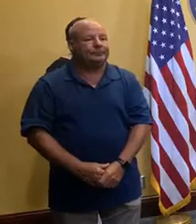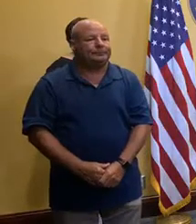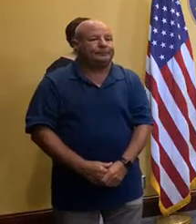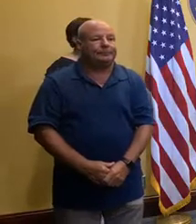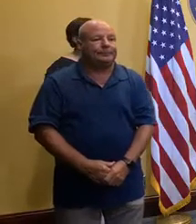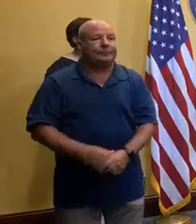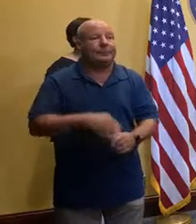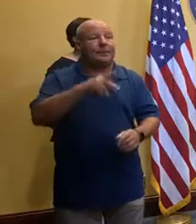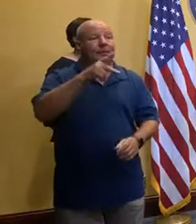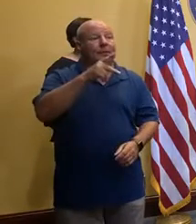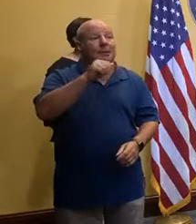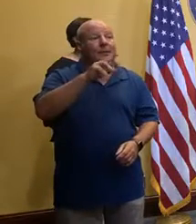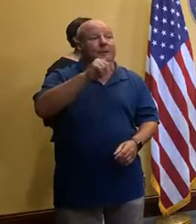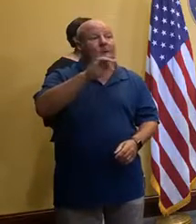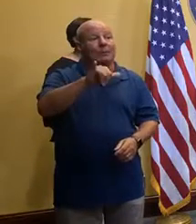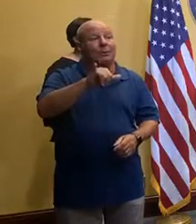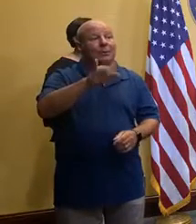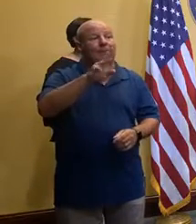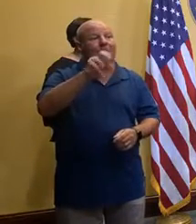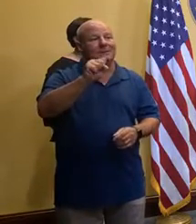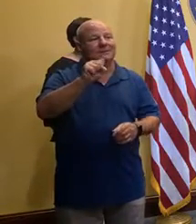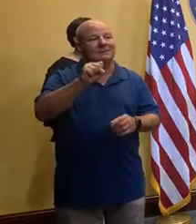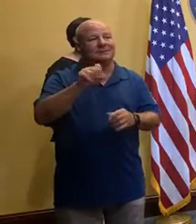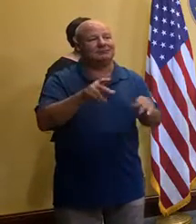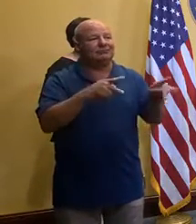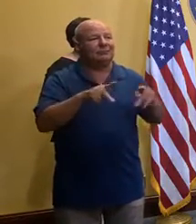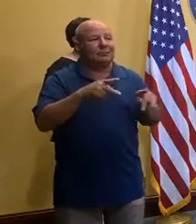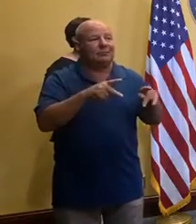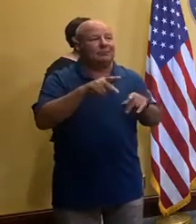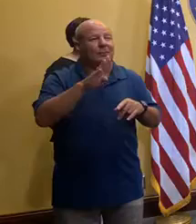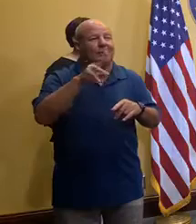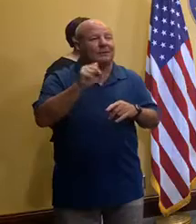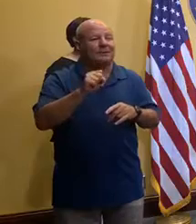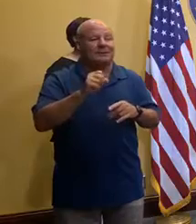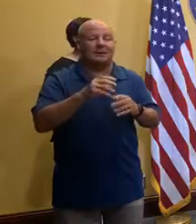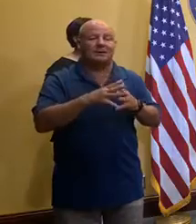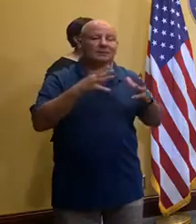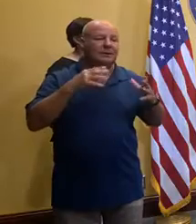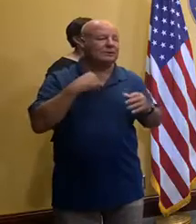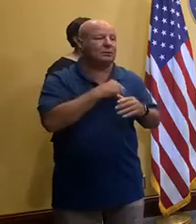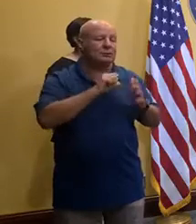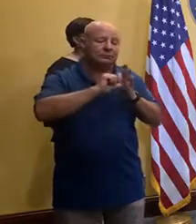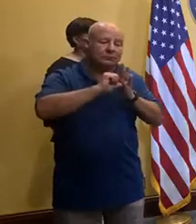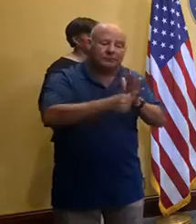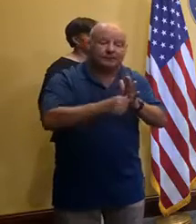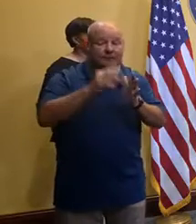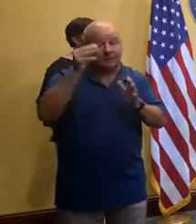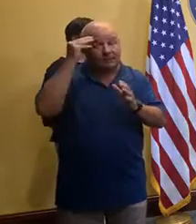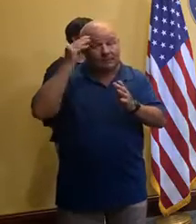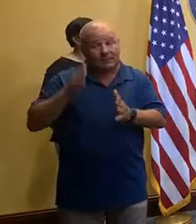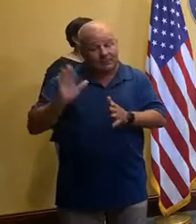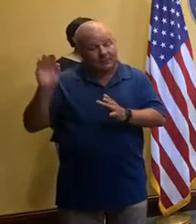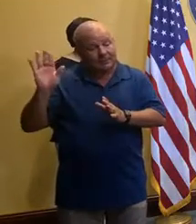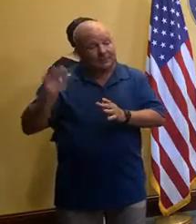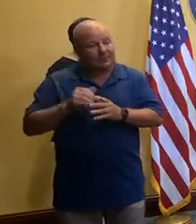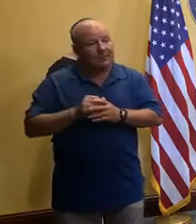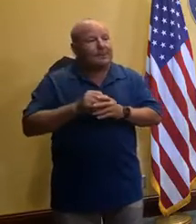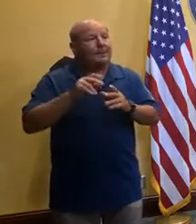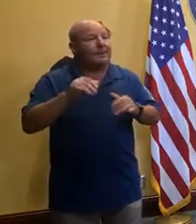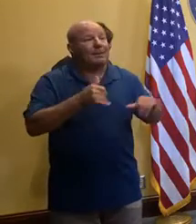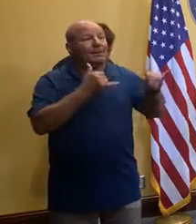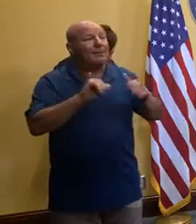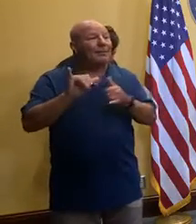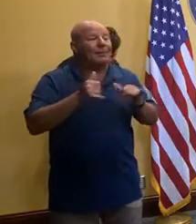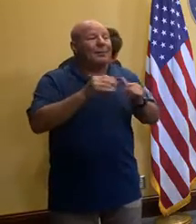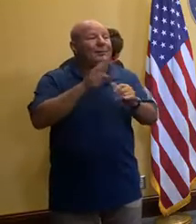Party buses. As much as we have emphasized, Mayor, that party buses are allowed, we